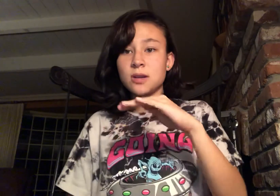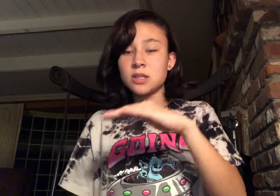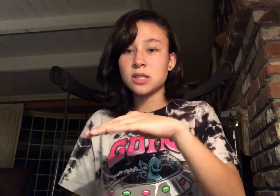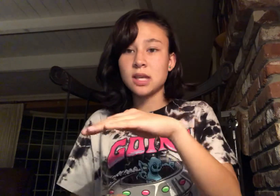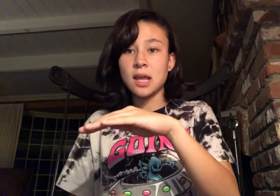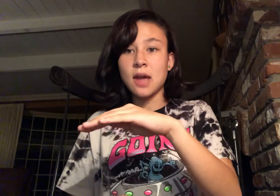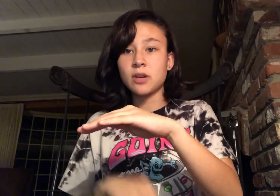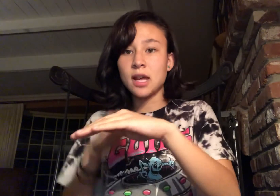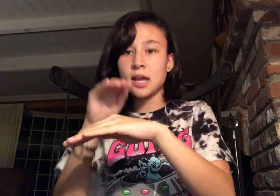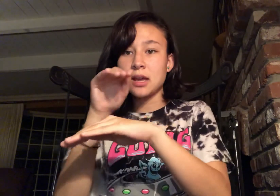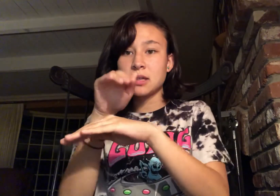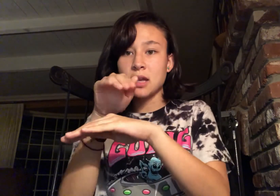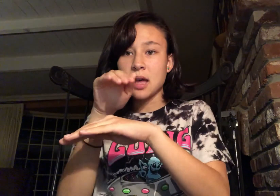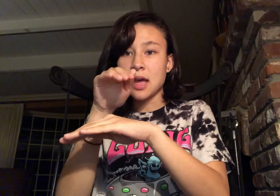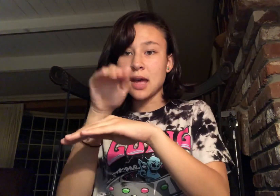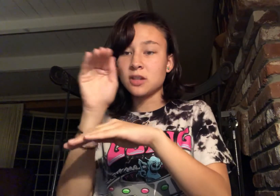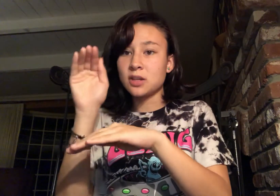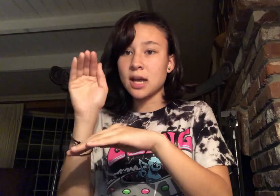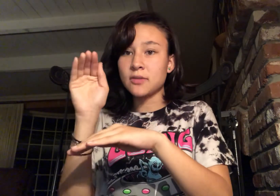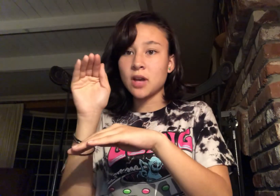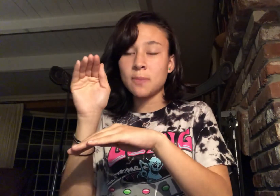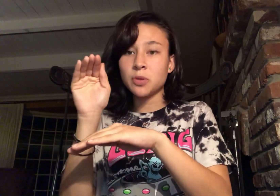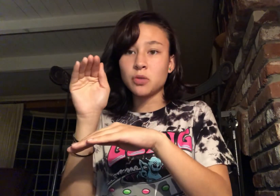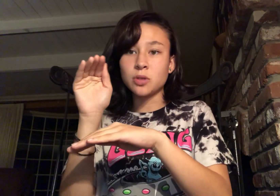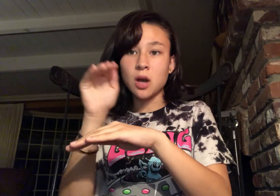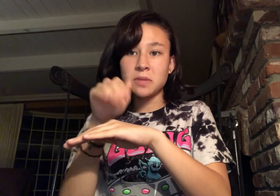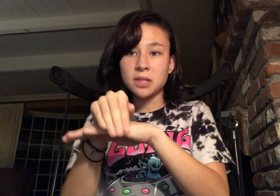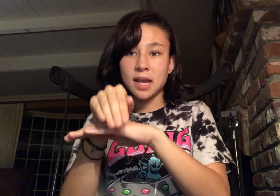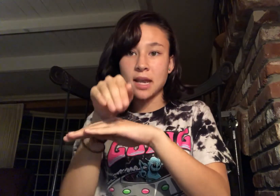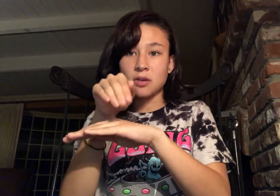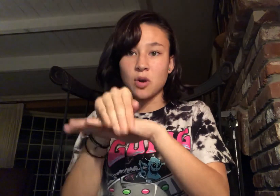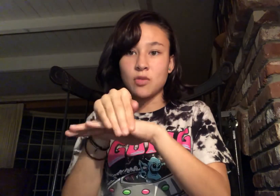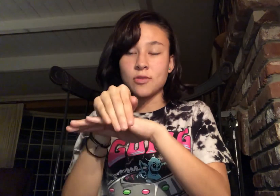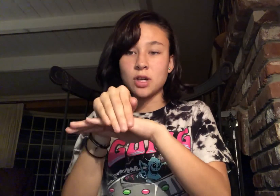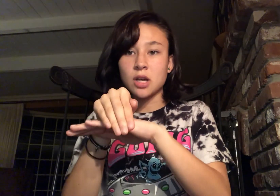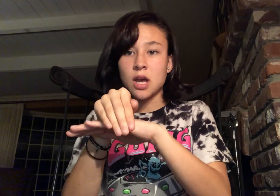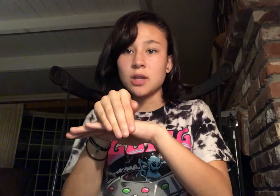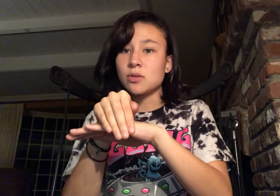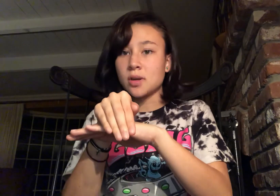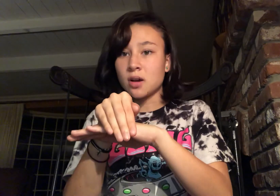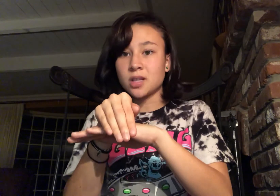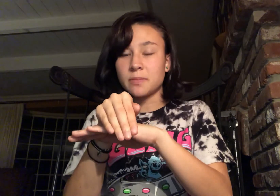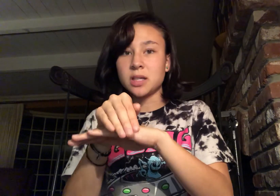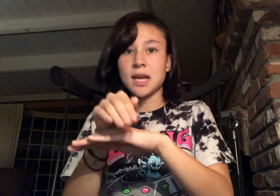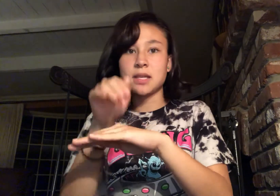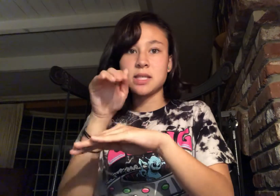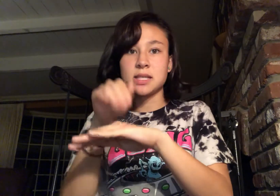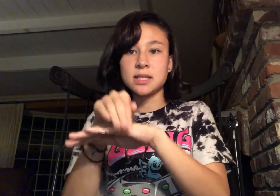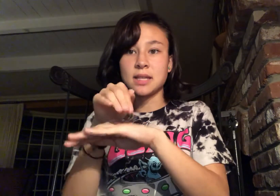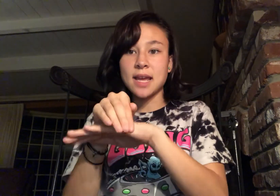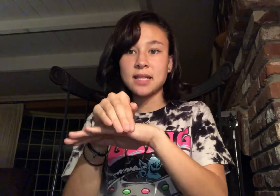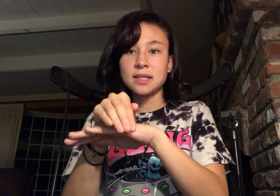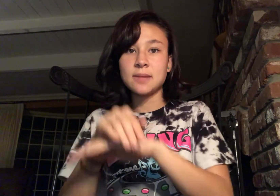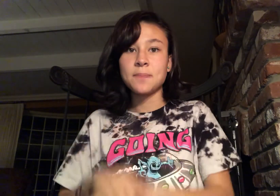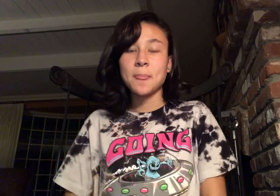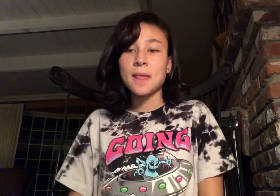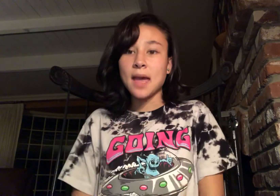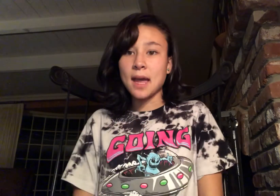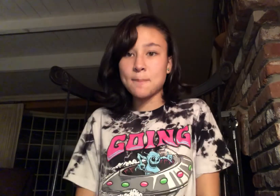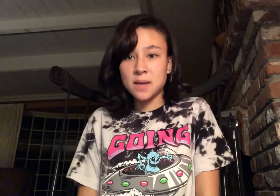you're just gonna have your hand, and you kind of cup your dominant hand over your non-dominant hand. So this is night. And